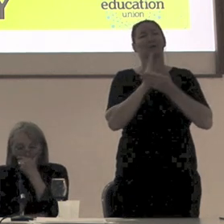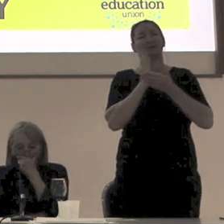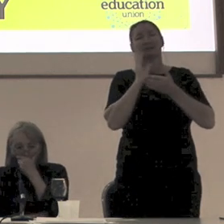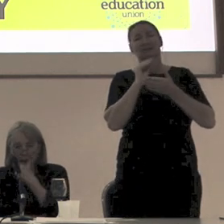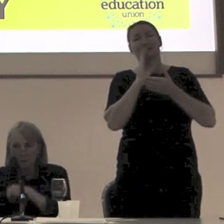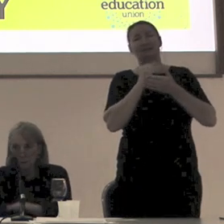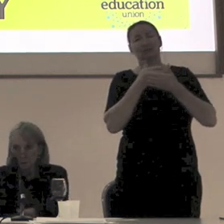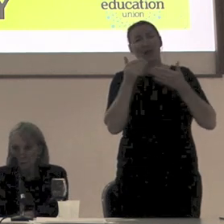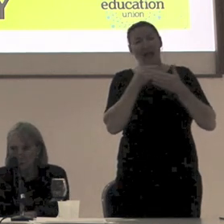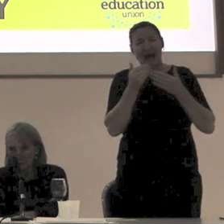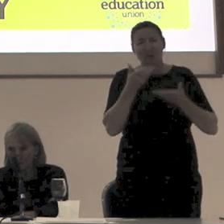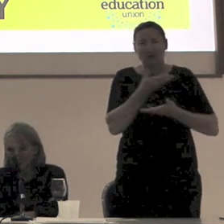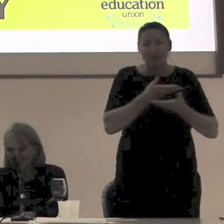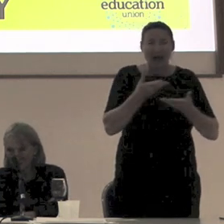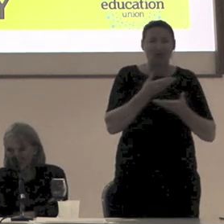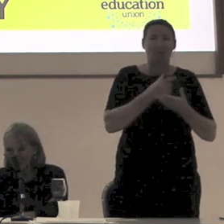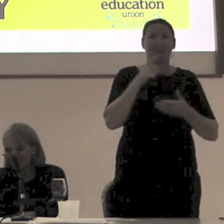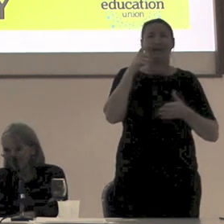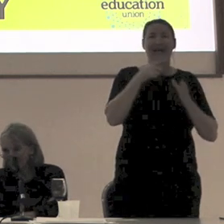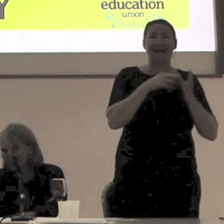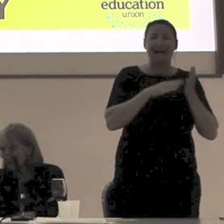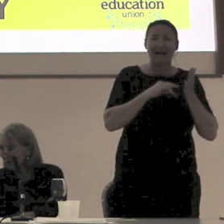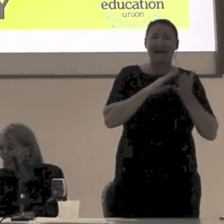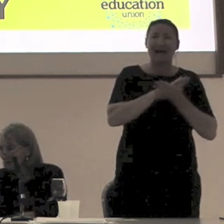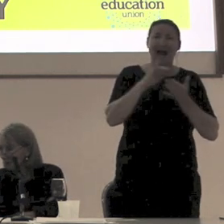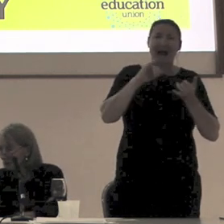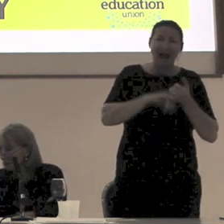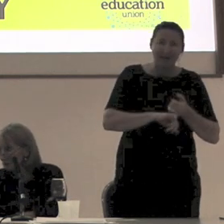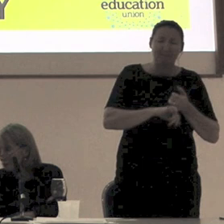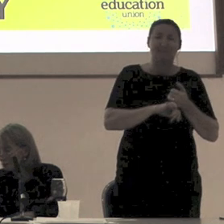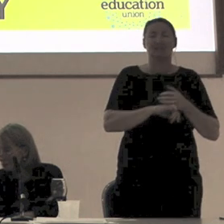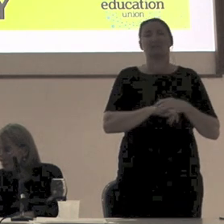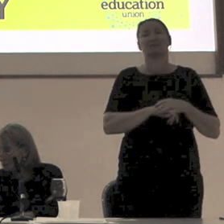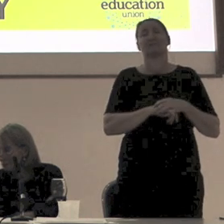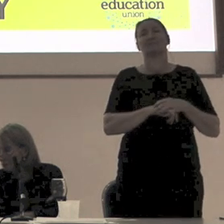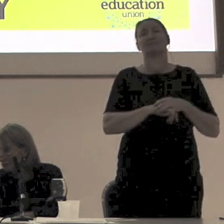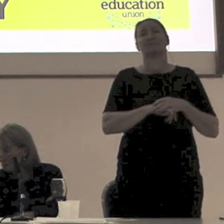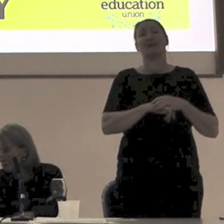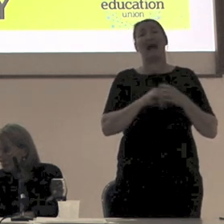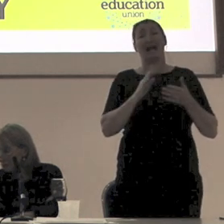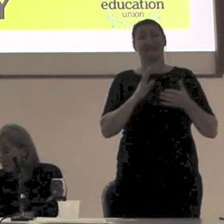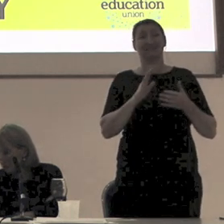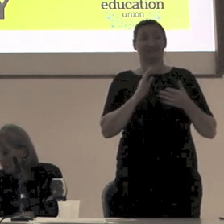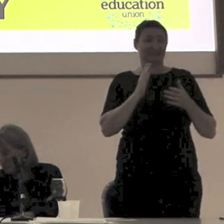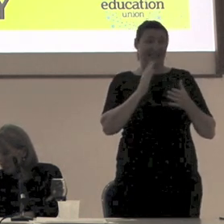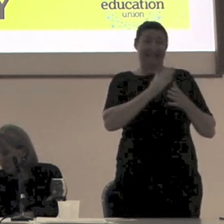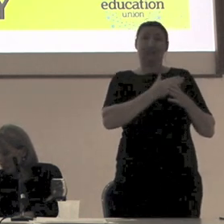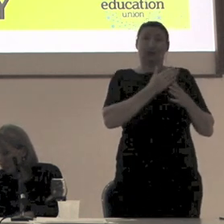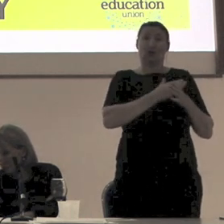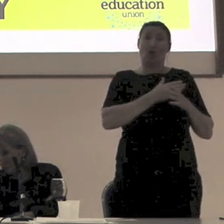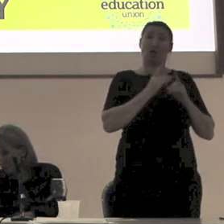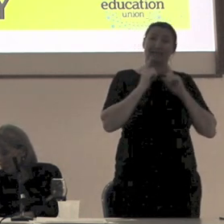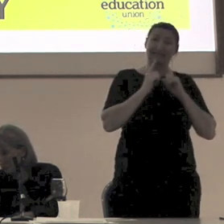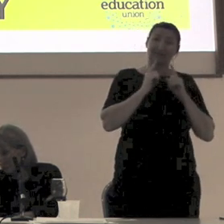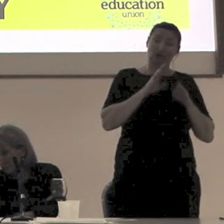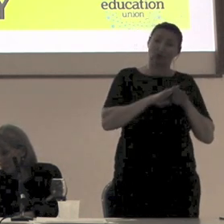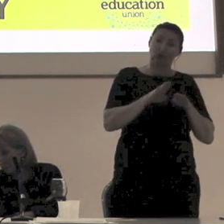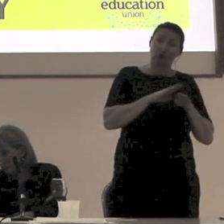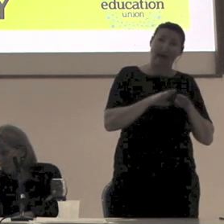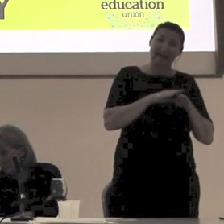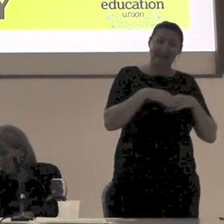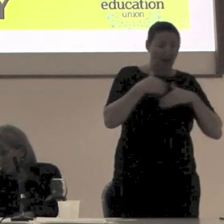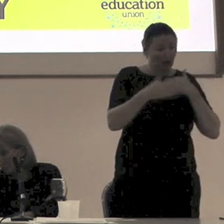therapists, and CAMs, but also meaningful initial teacher training in SEND and ongoing